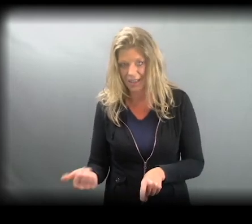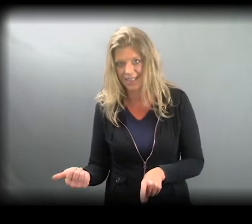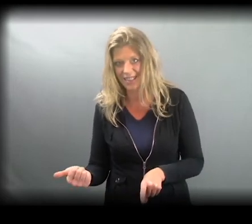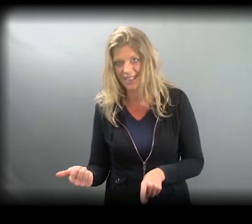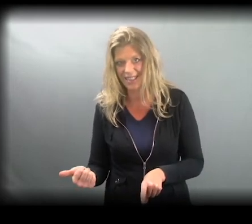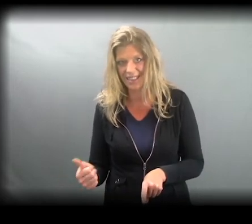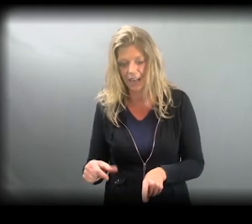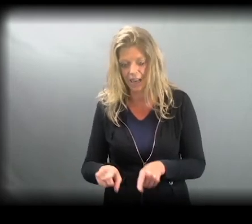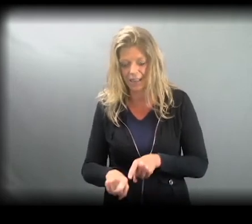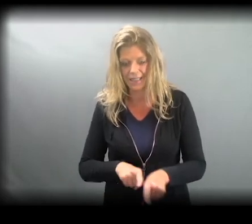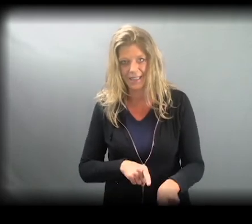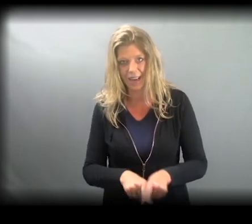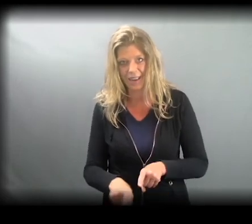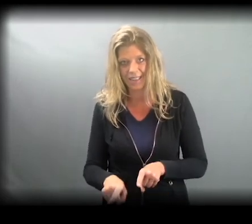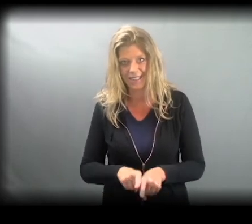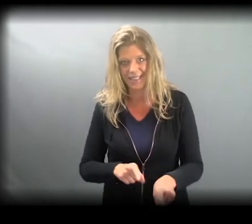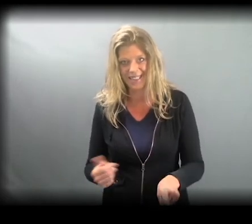socks, socks.